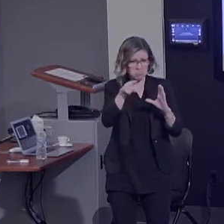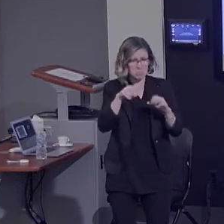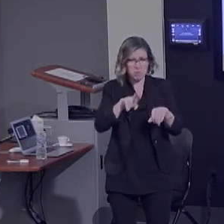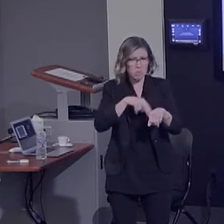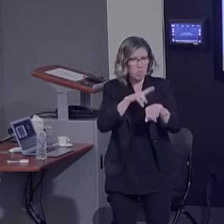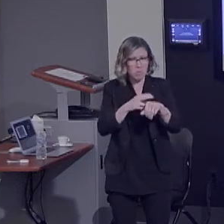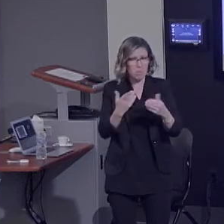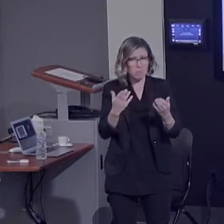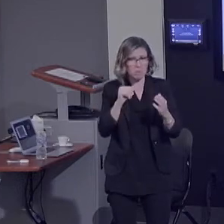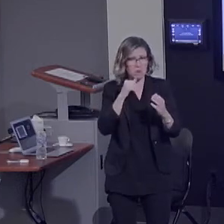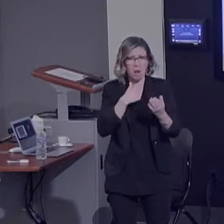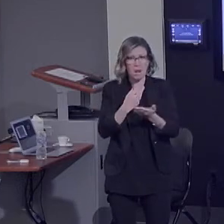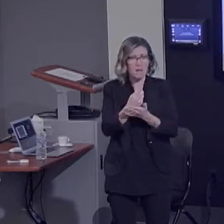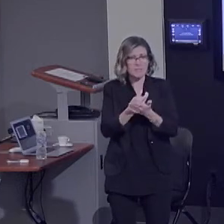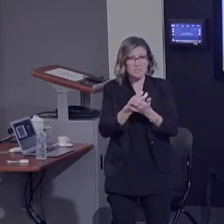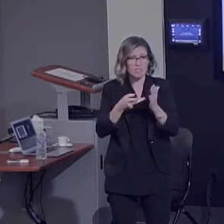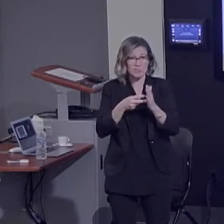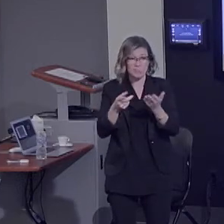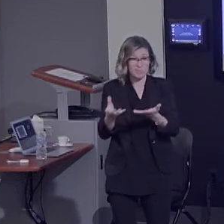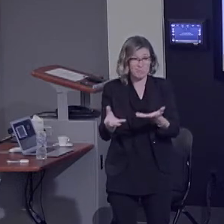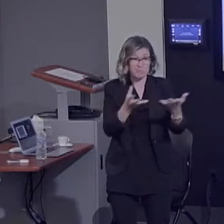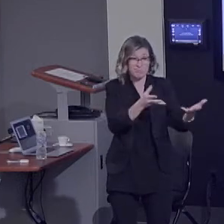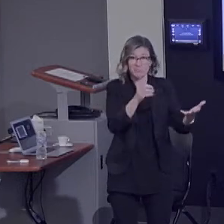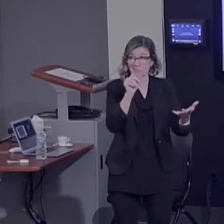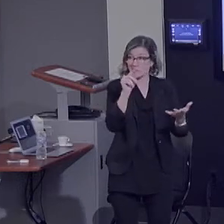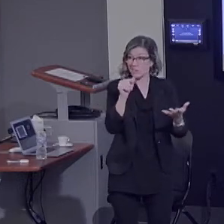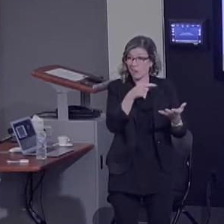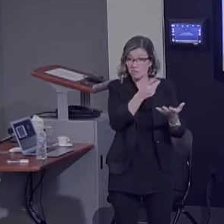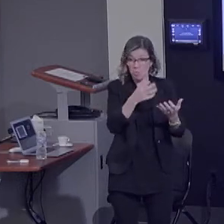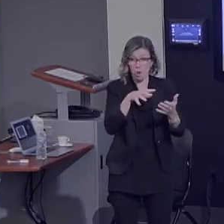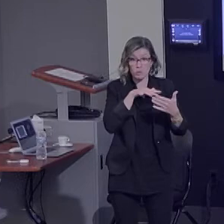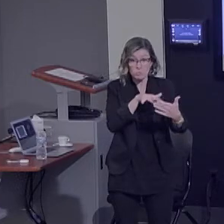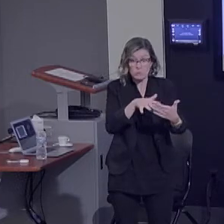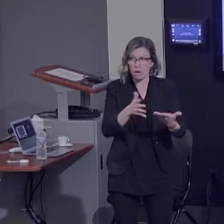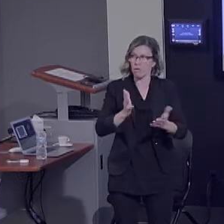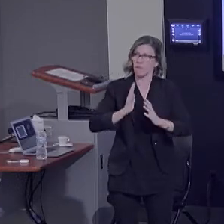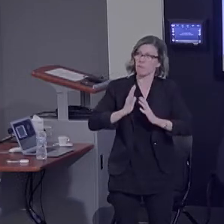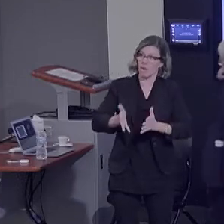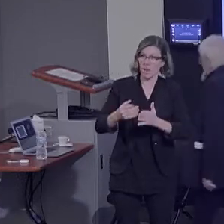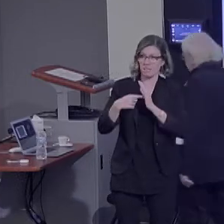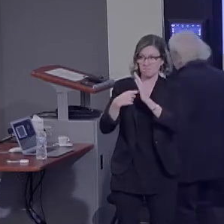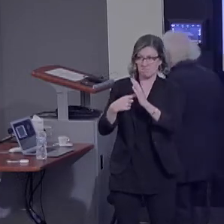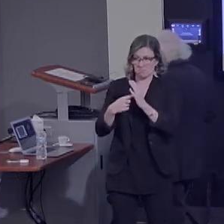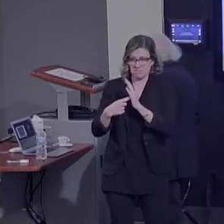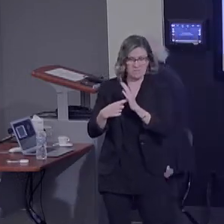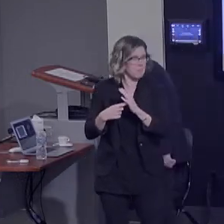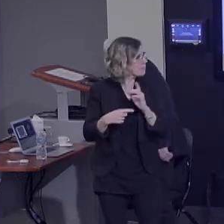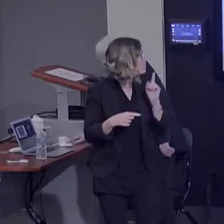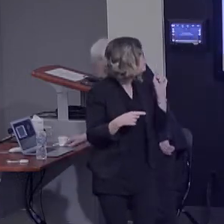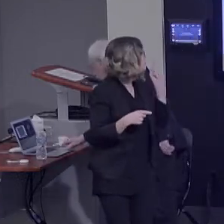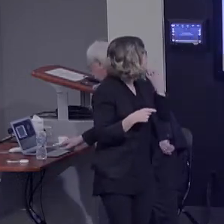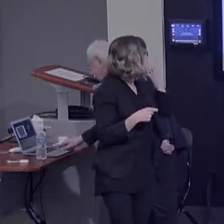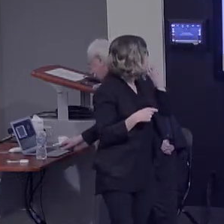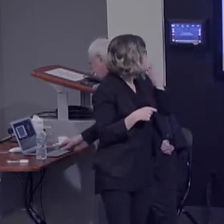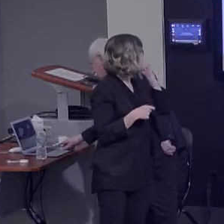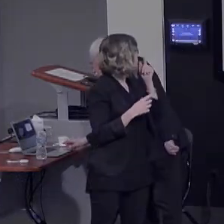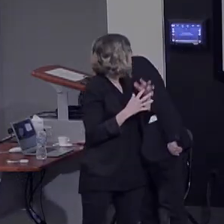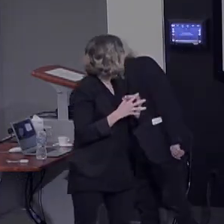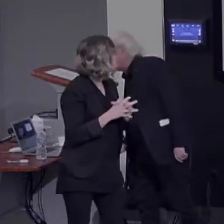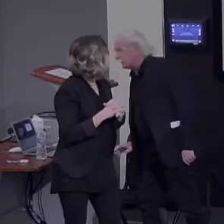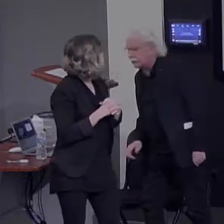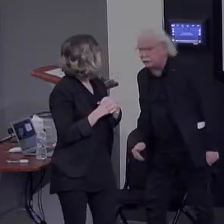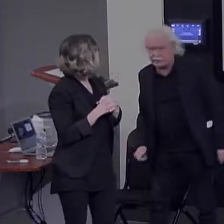can study them, and I will show you some example of that. One is the following. There is